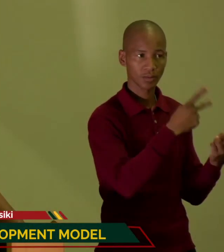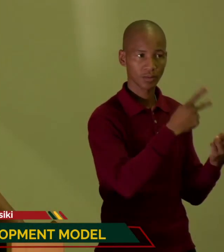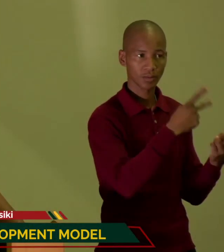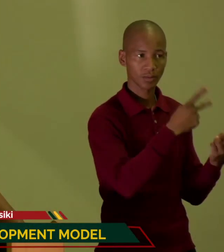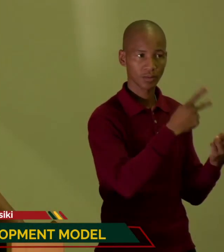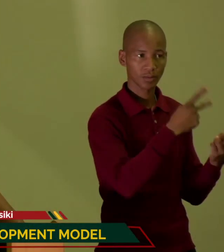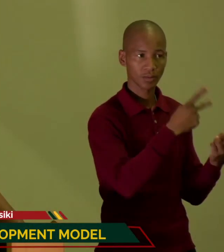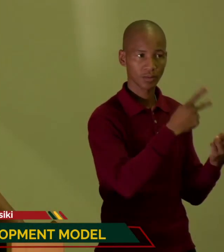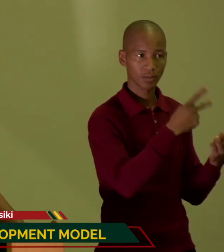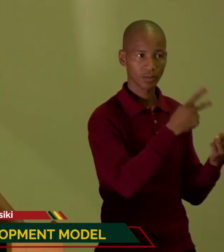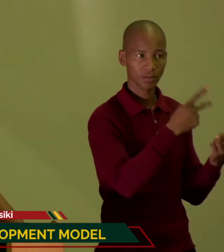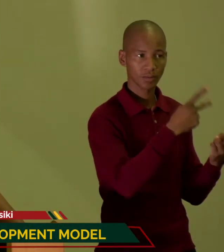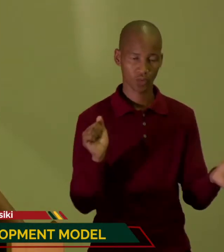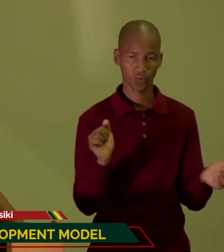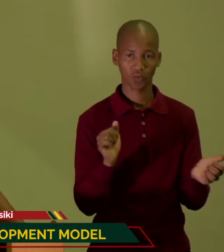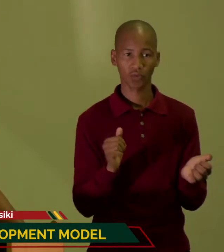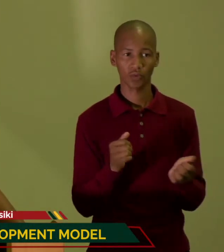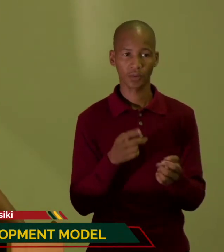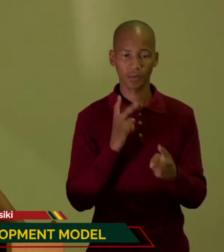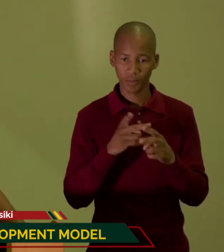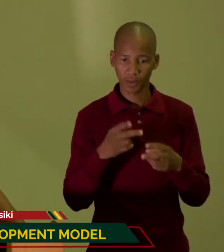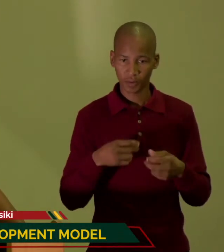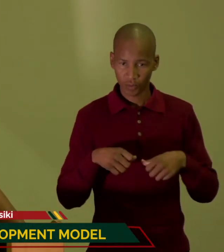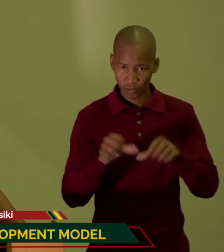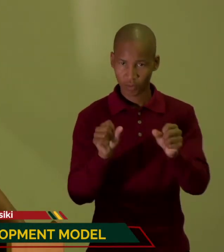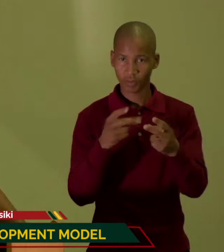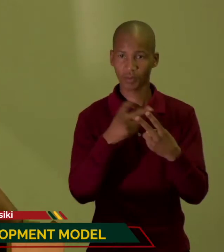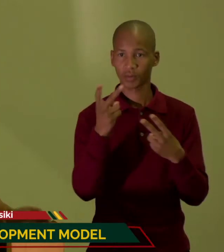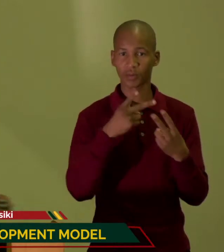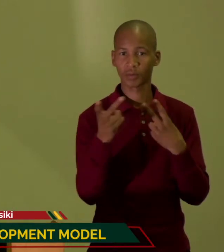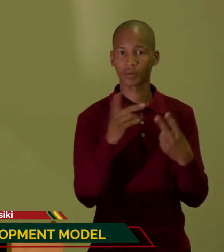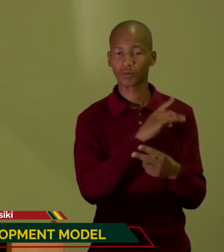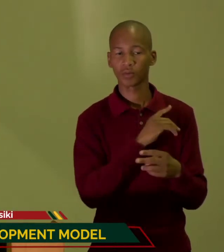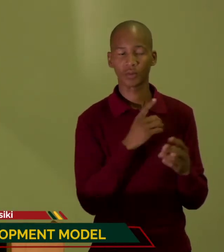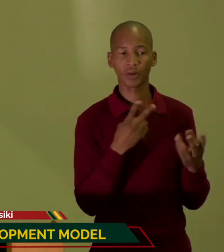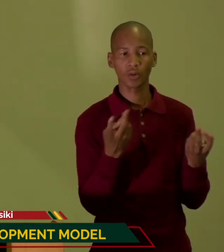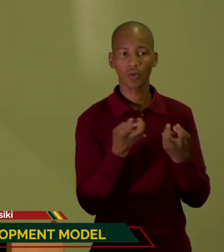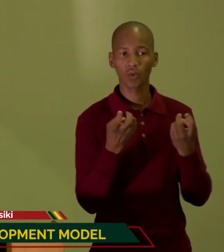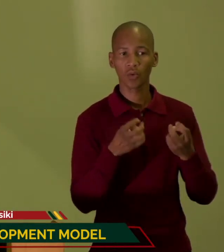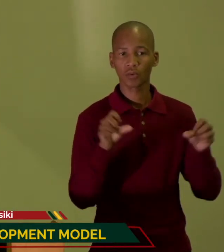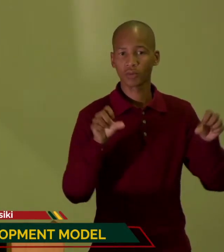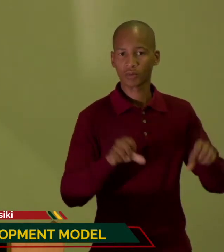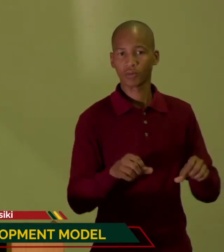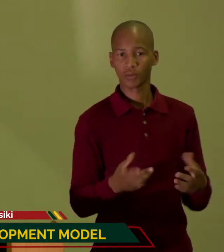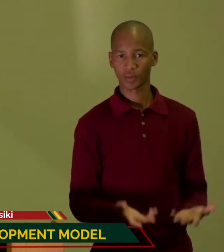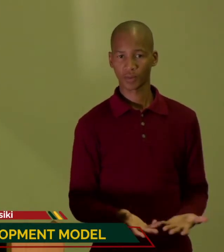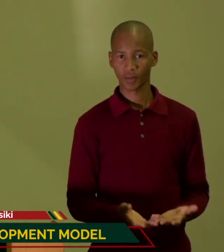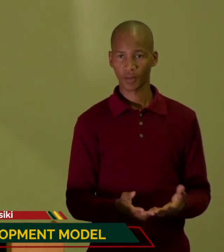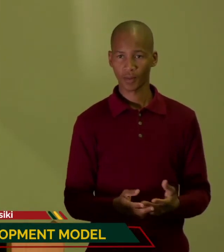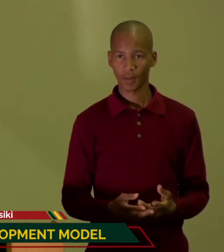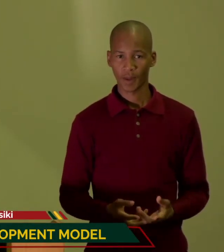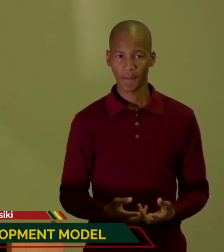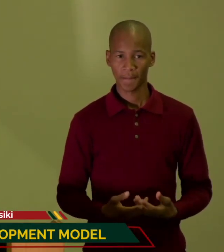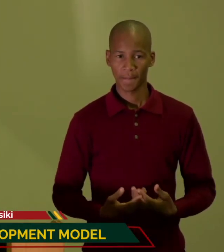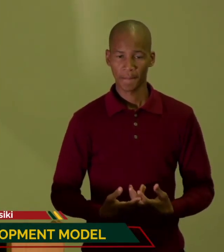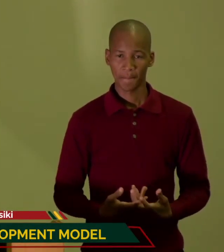way because there's nothing that they've done at the moment. That is them.